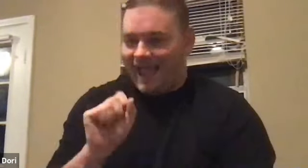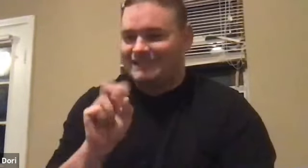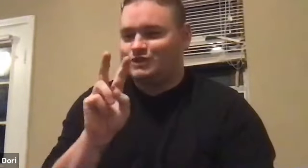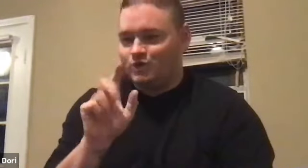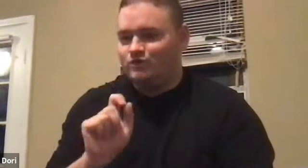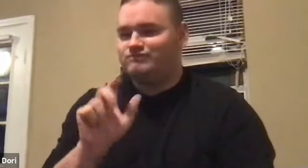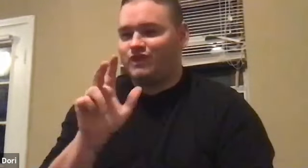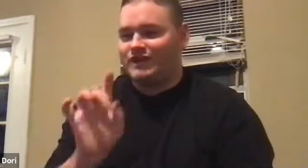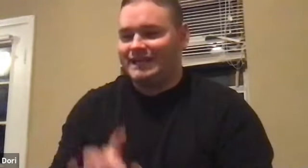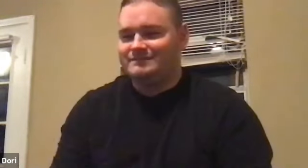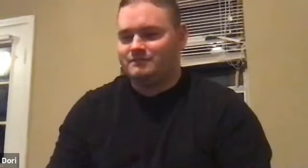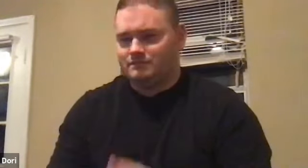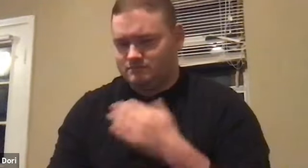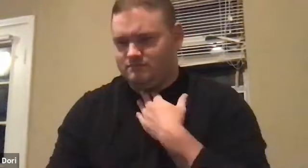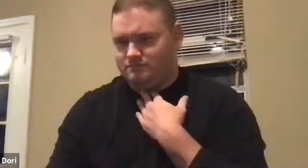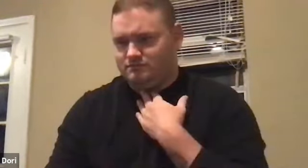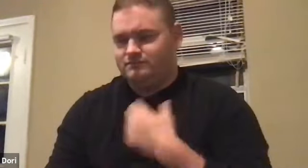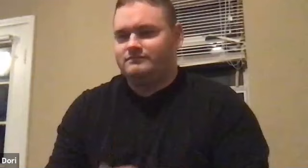Acts 2:38.